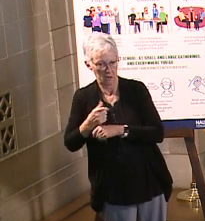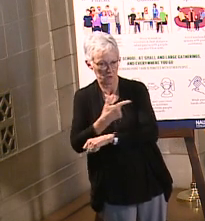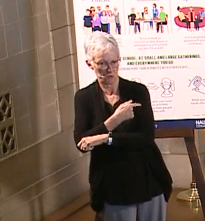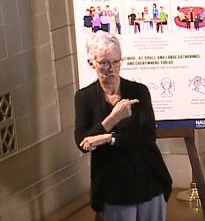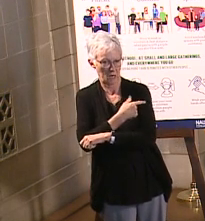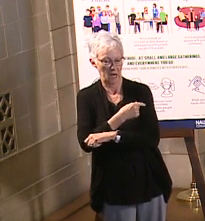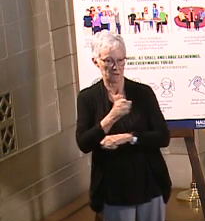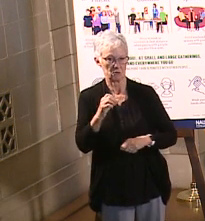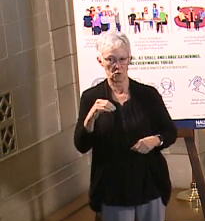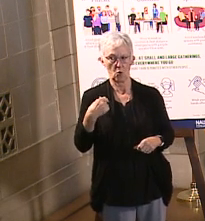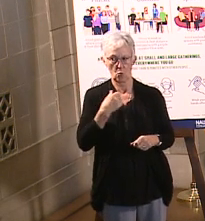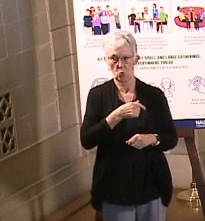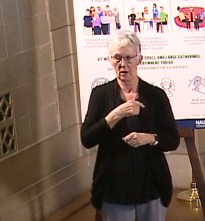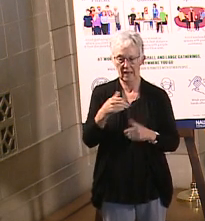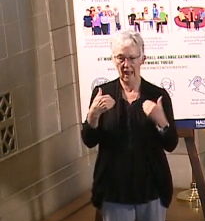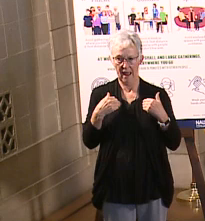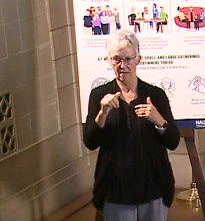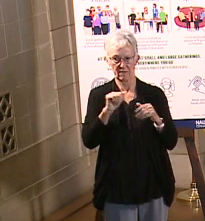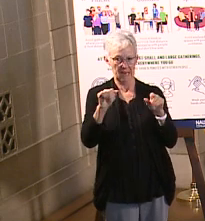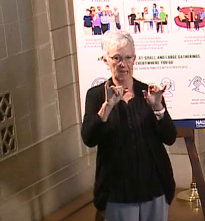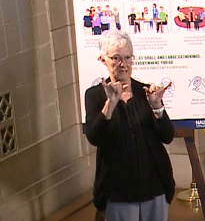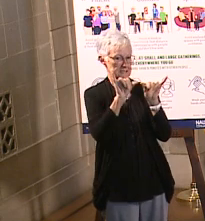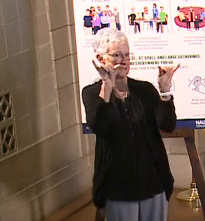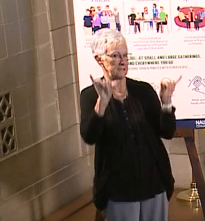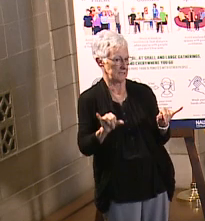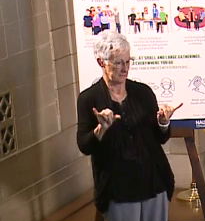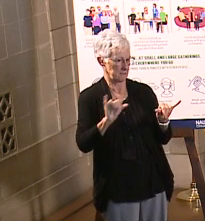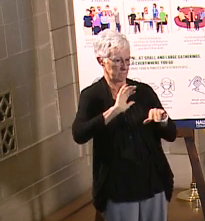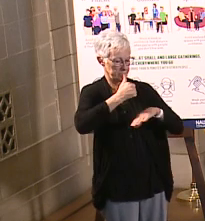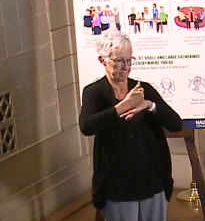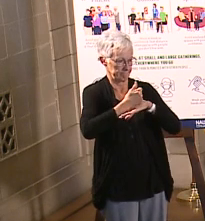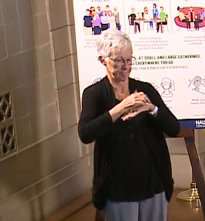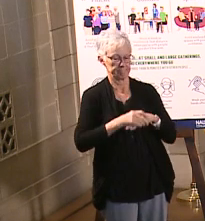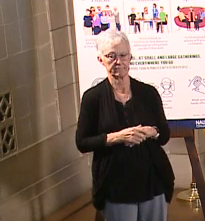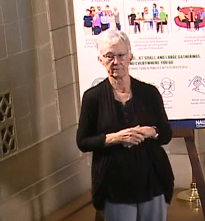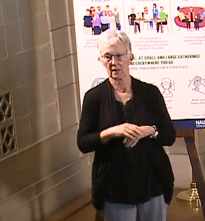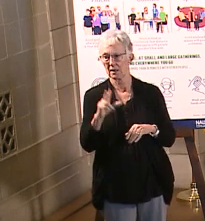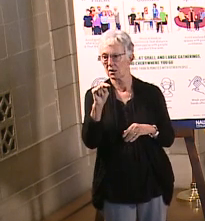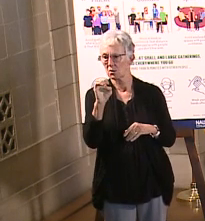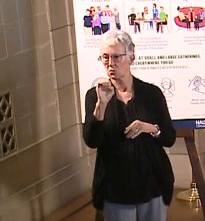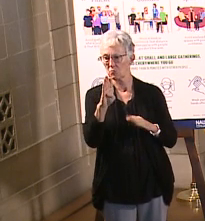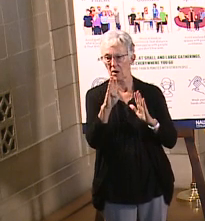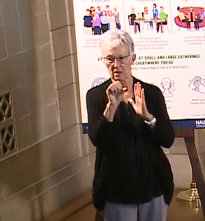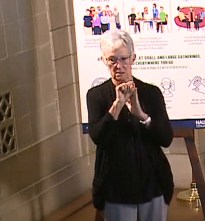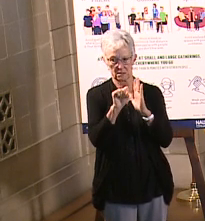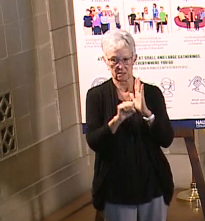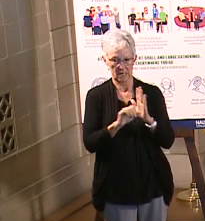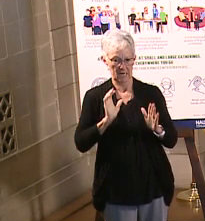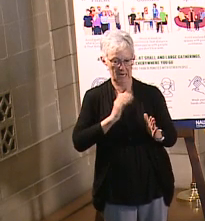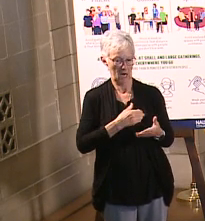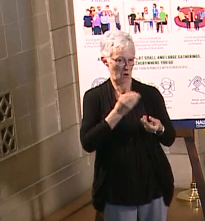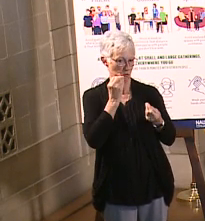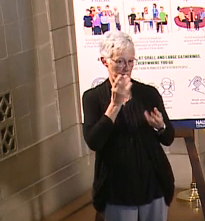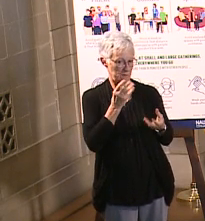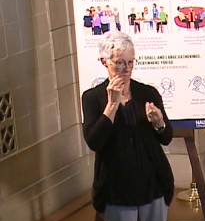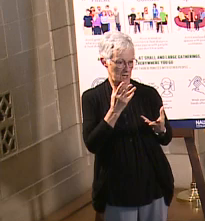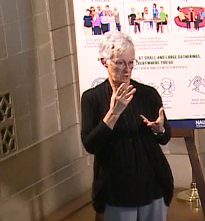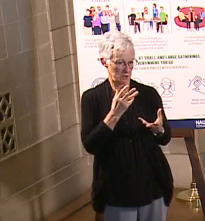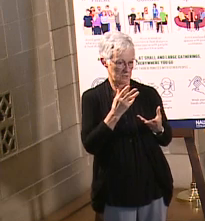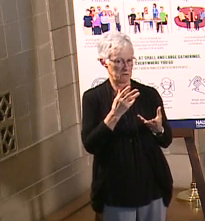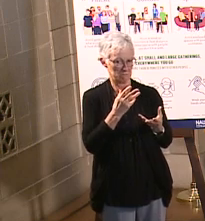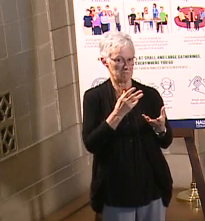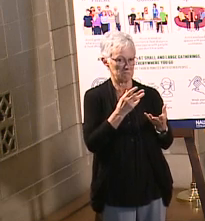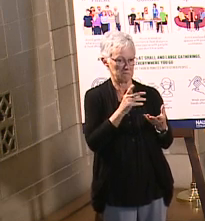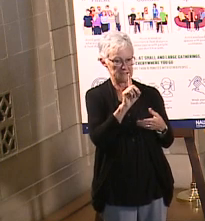COVID-19 vaccine delivery system. The Nebraska State Immunization Information System is equipped to receive vaccine